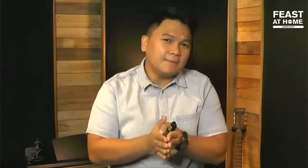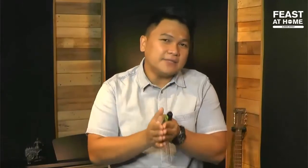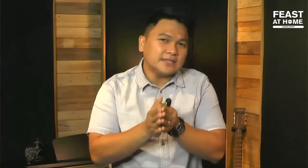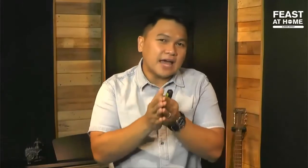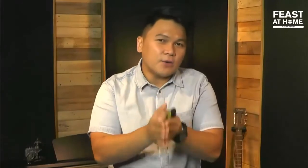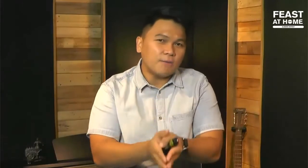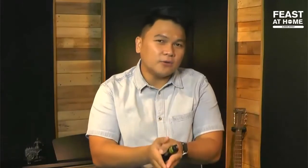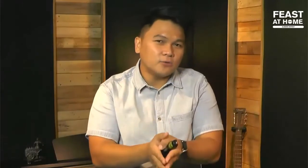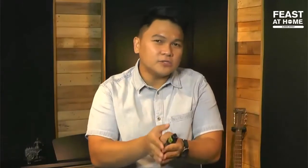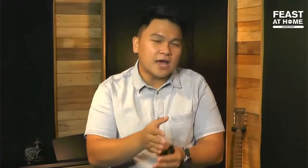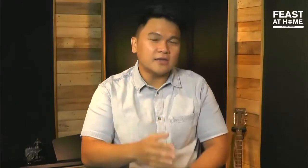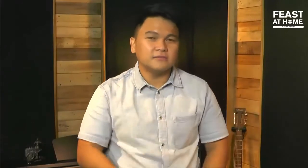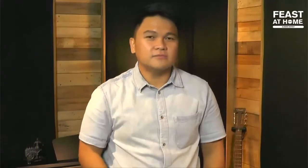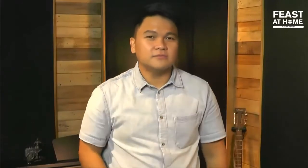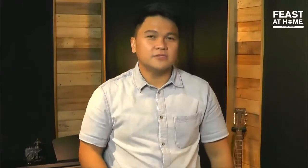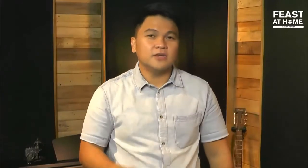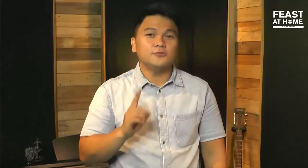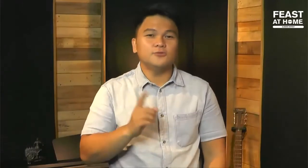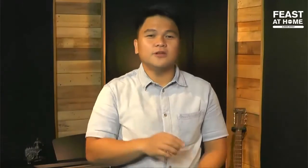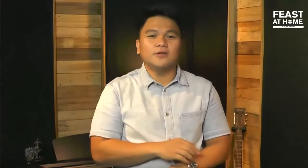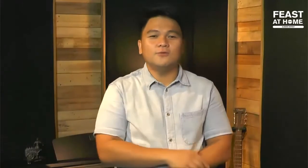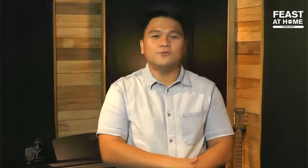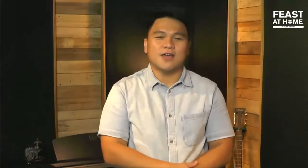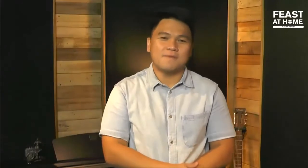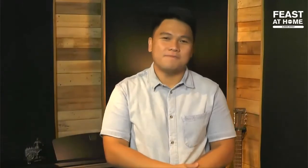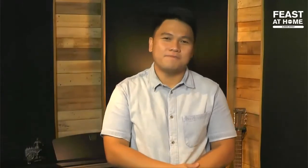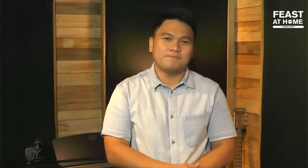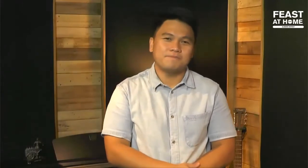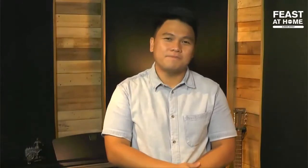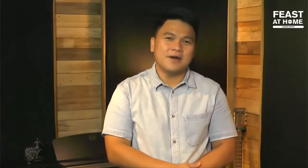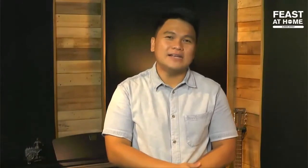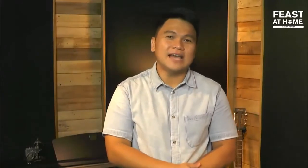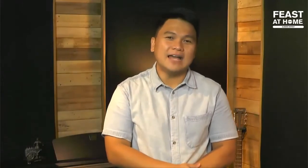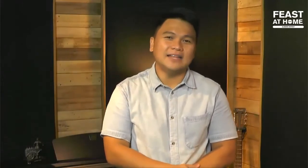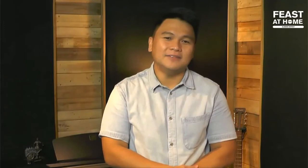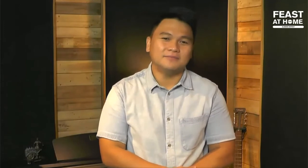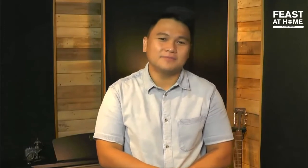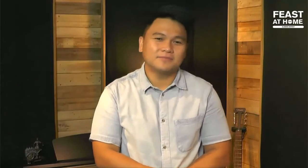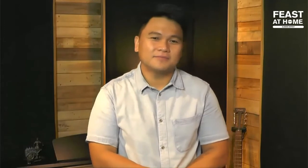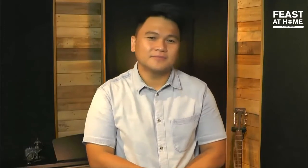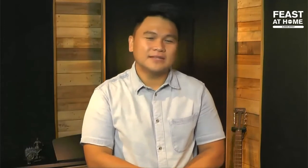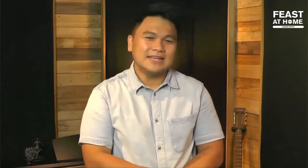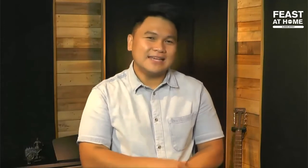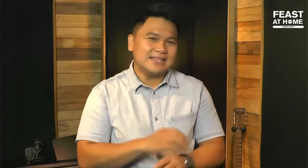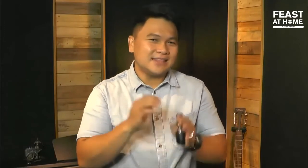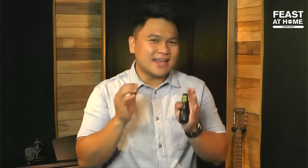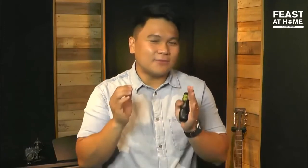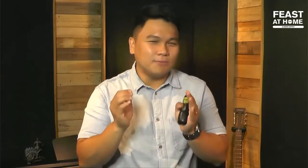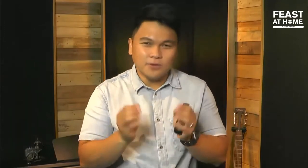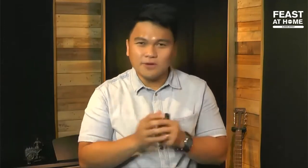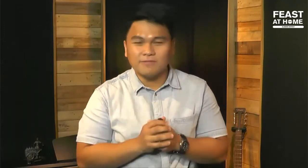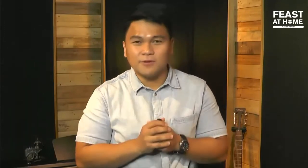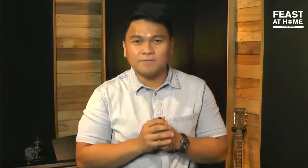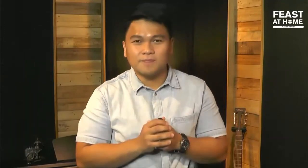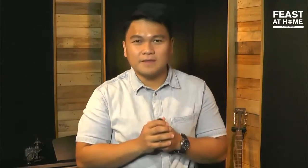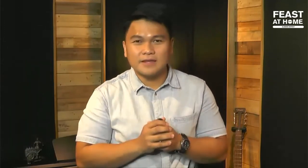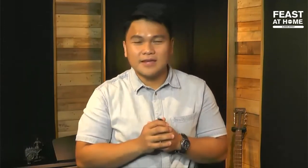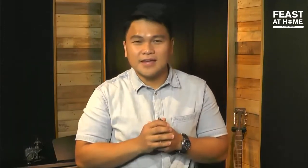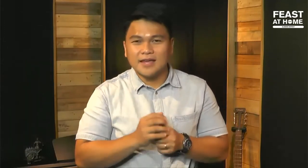ending, imbis na tayo ang magdusa, si Jesus ang nagdusa para sa atin. Isn't that